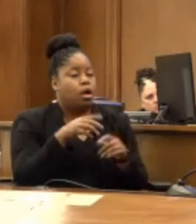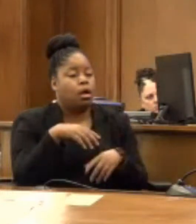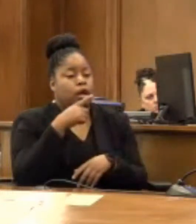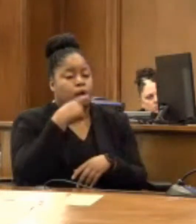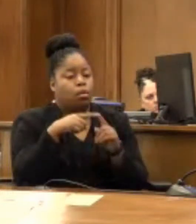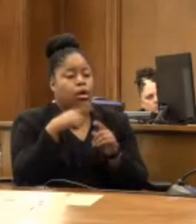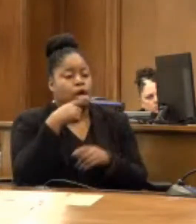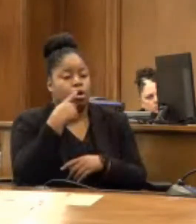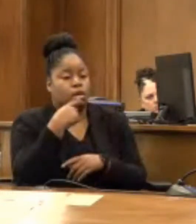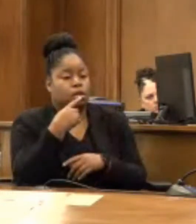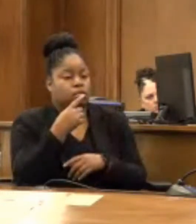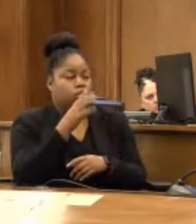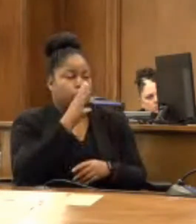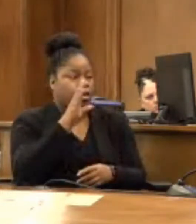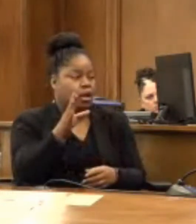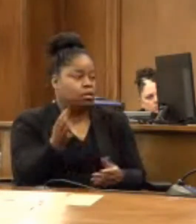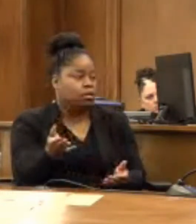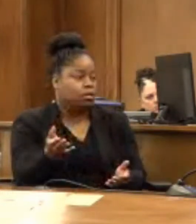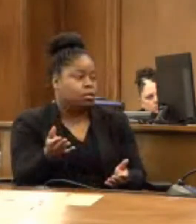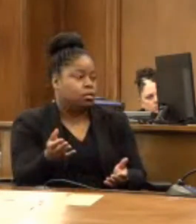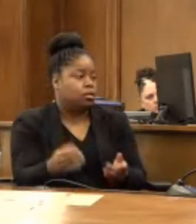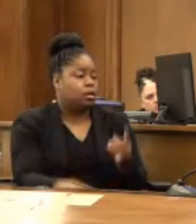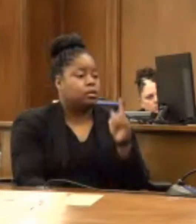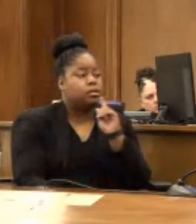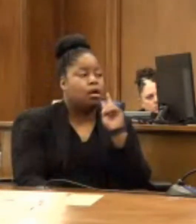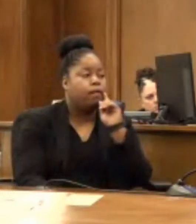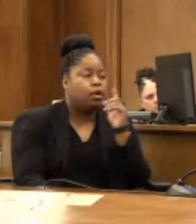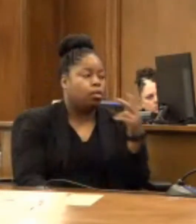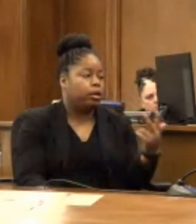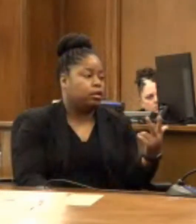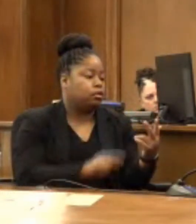it's really a 3-point communication.